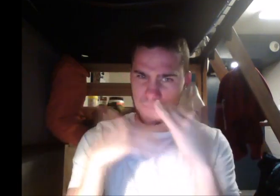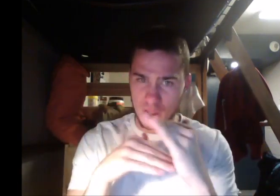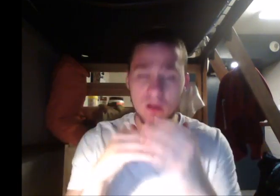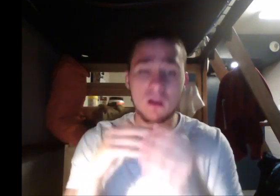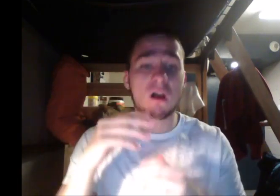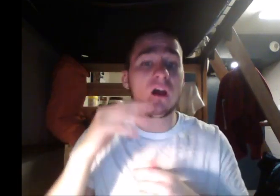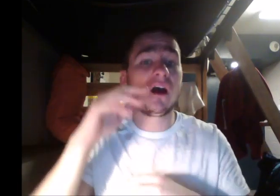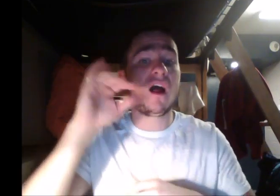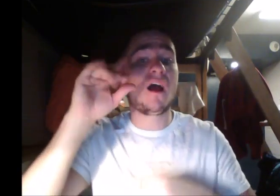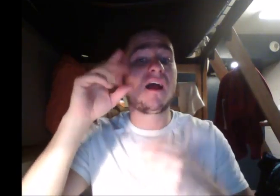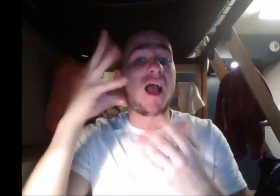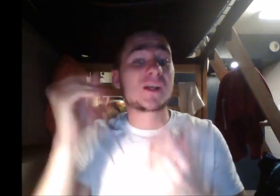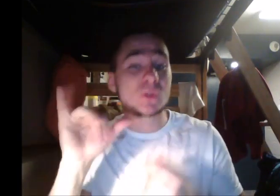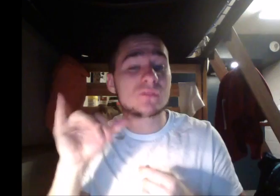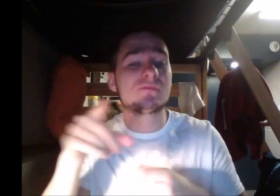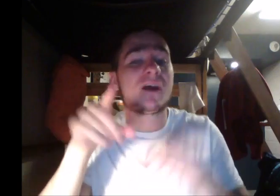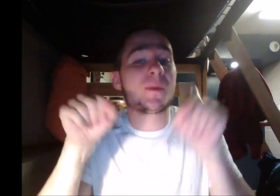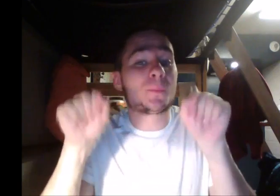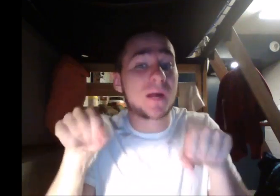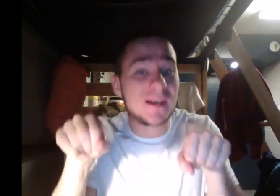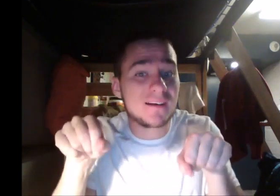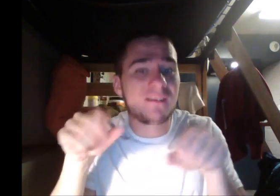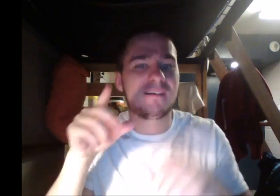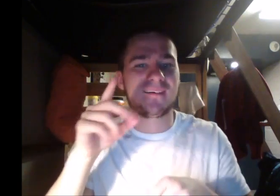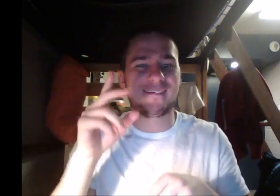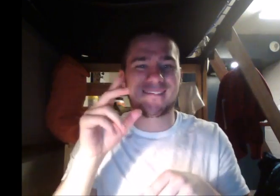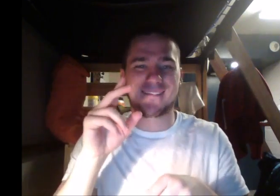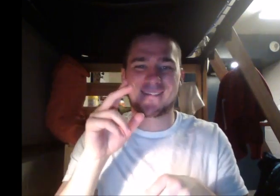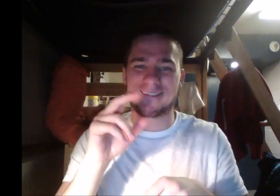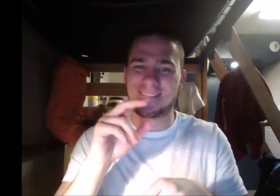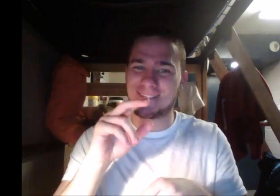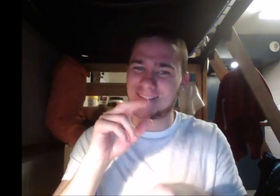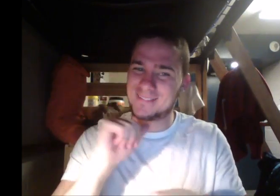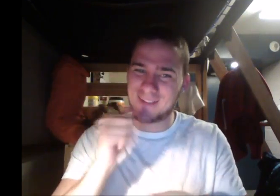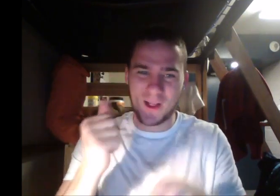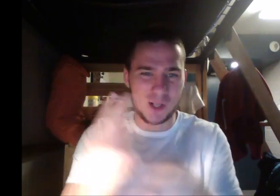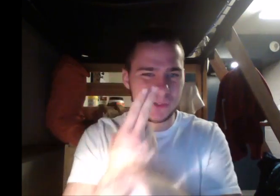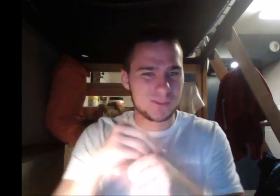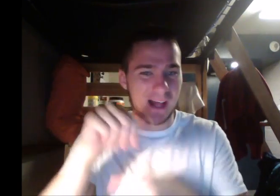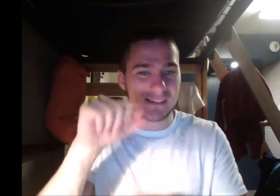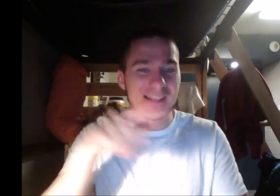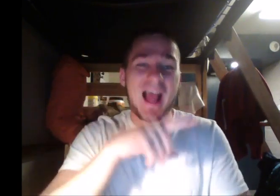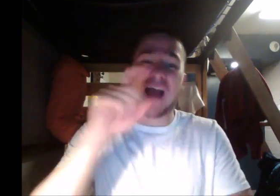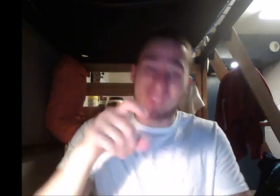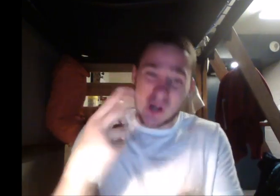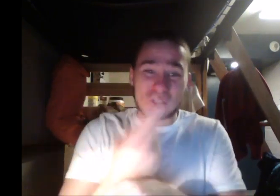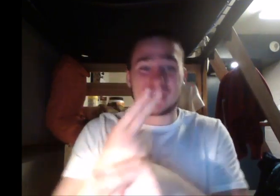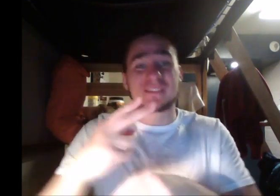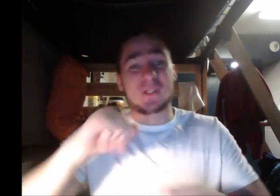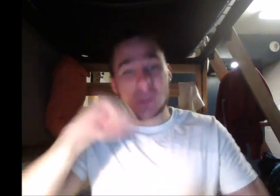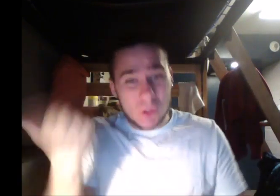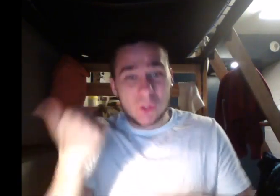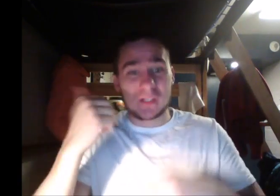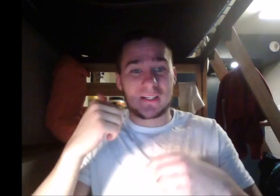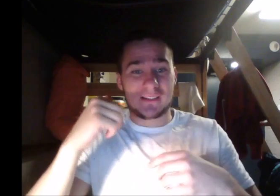here, that'll be even great. I'm setting my foundation good.